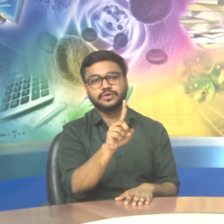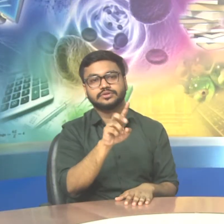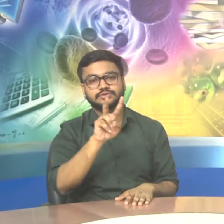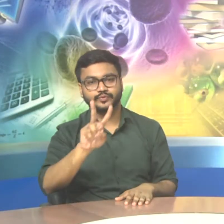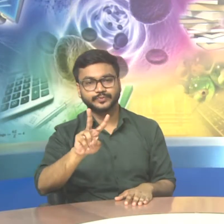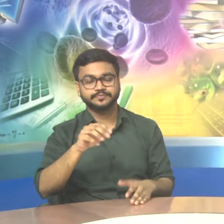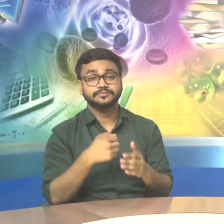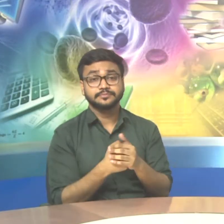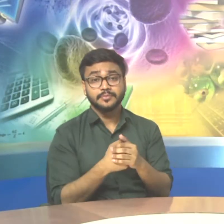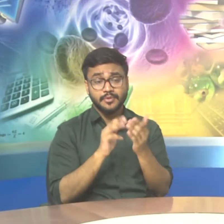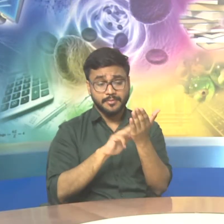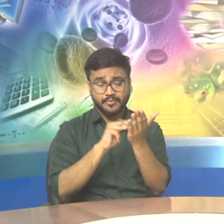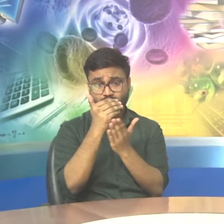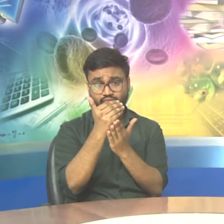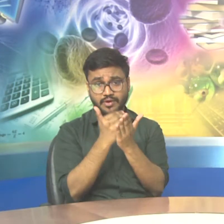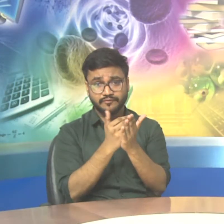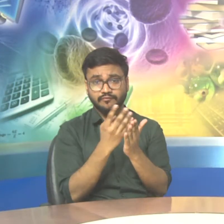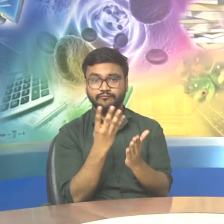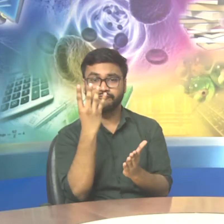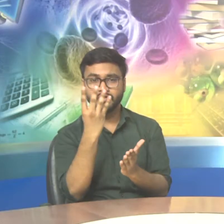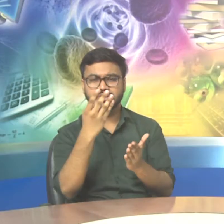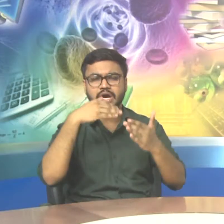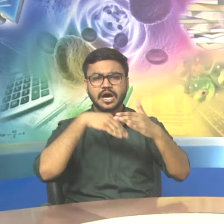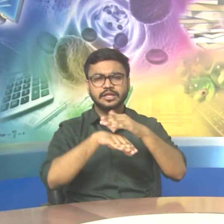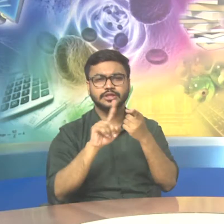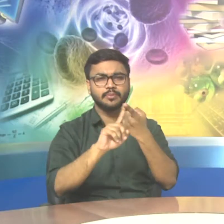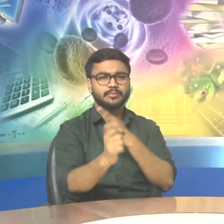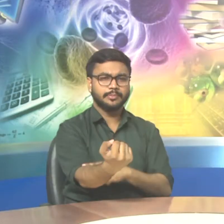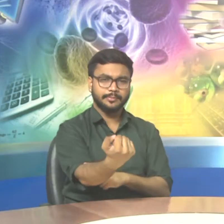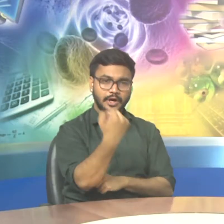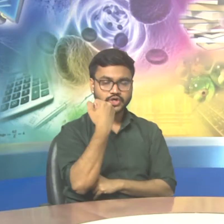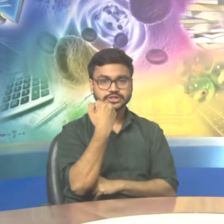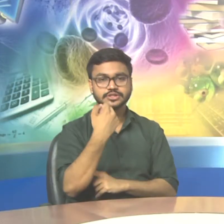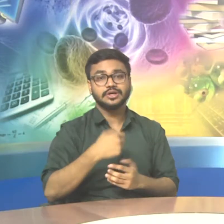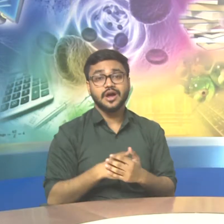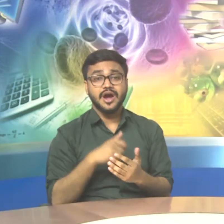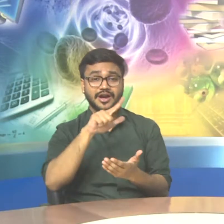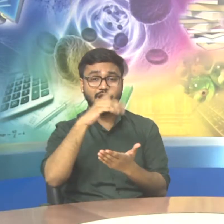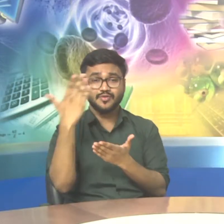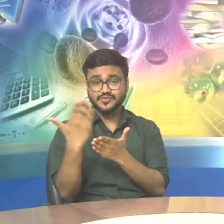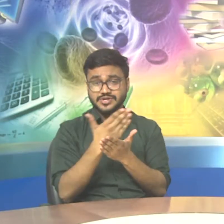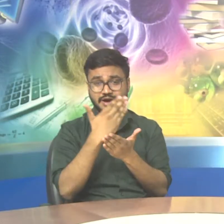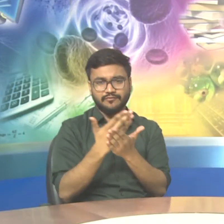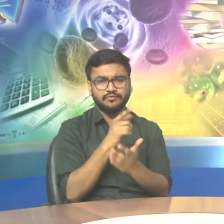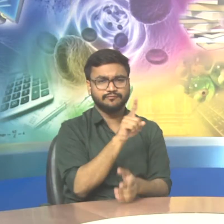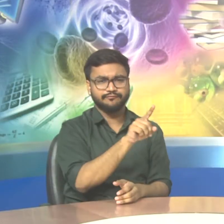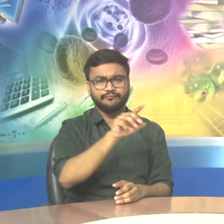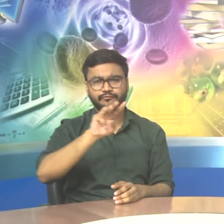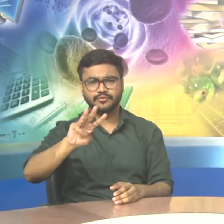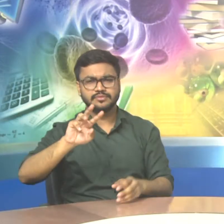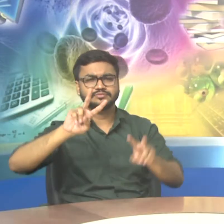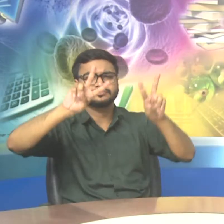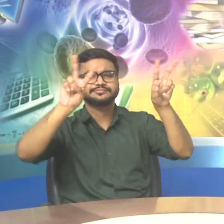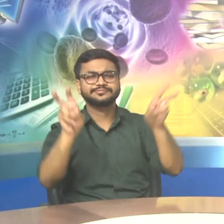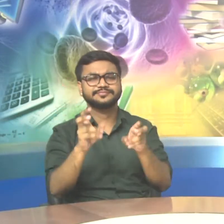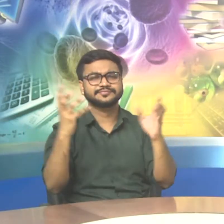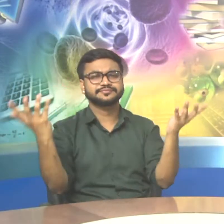Book number 212. Module number 4 Energy. Lesson